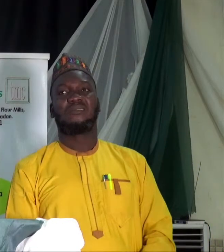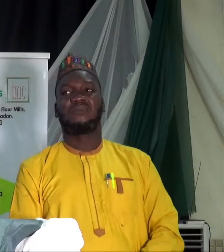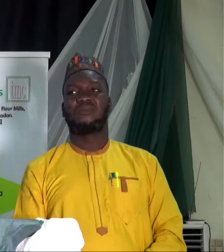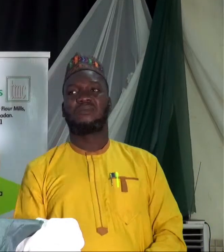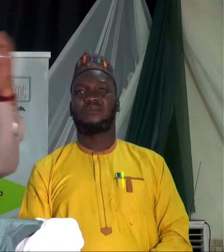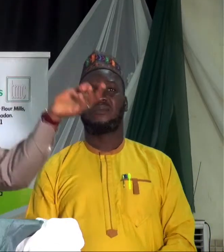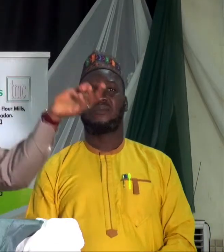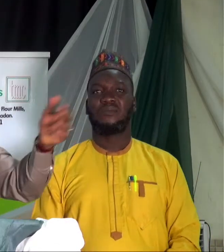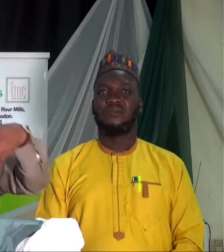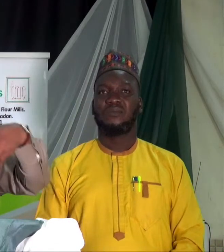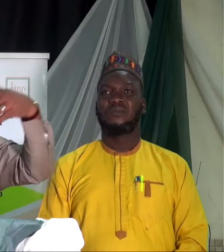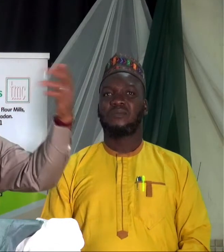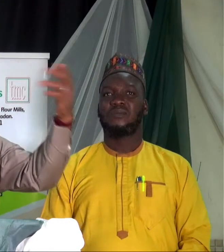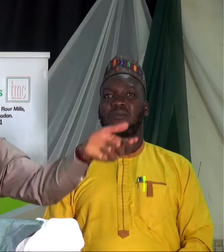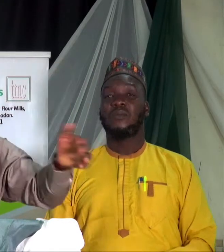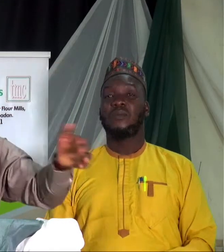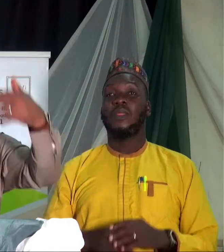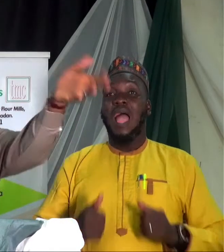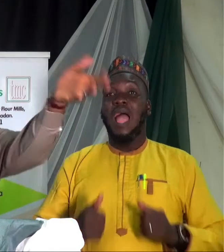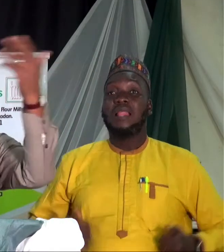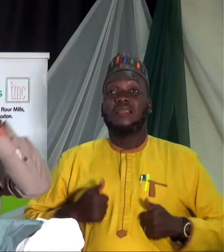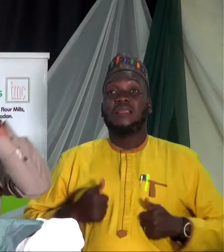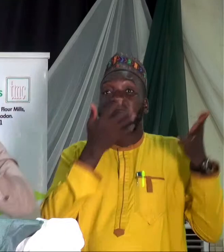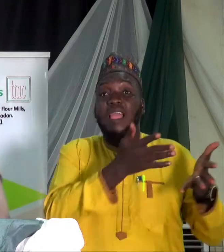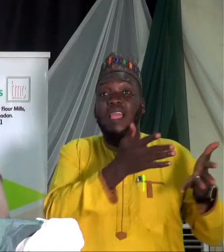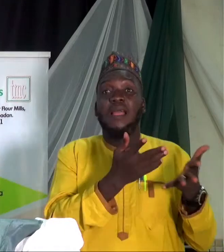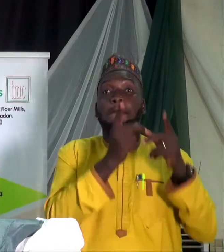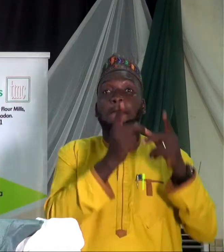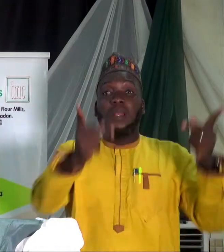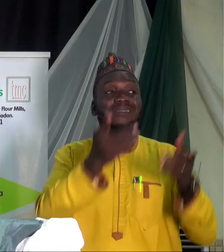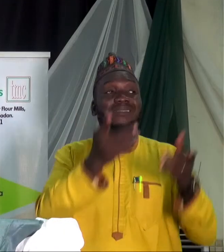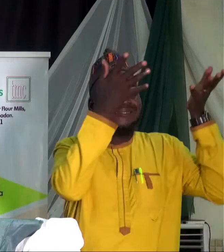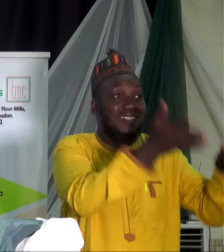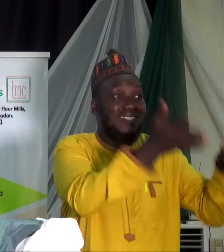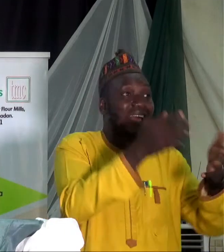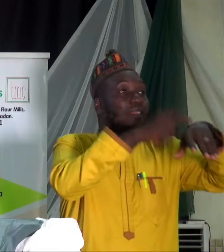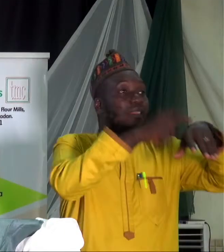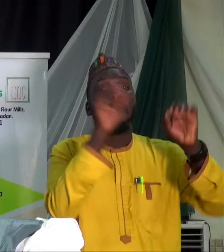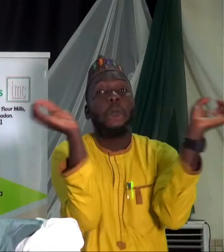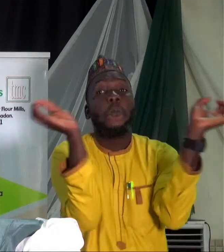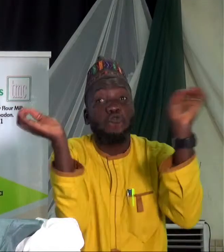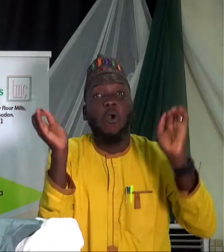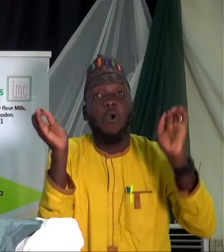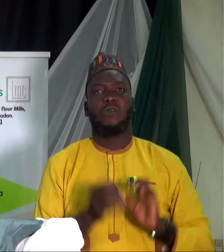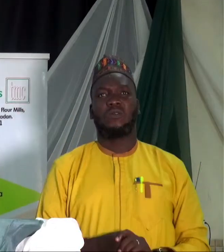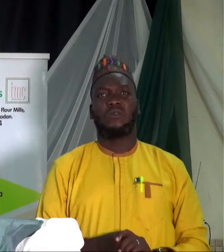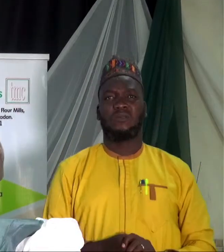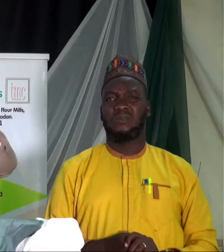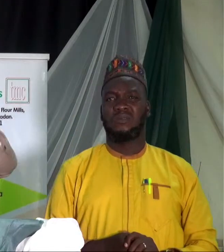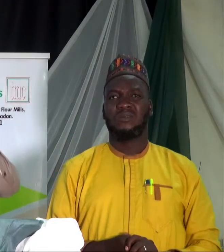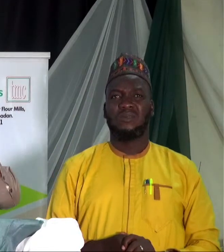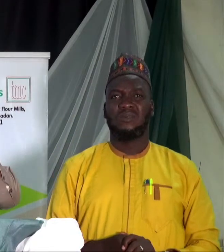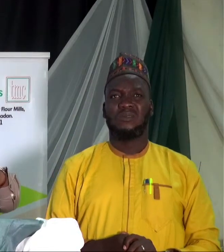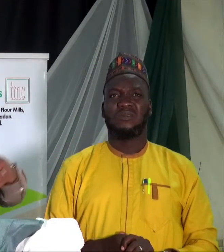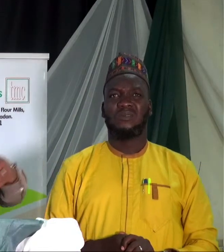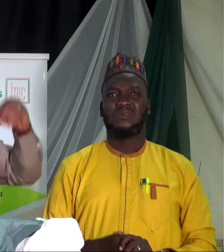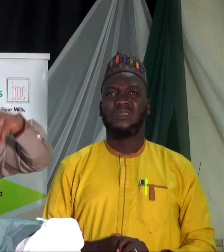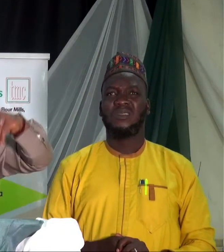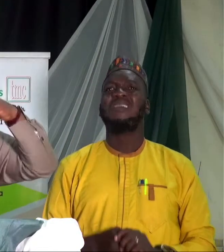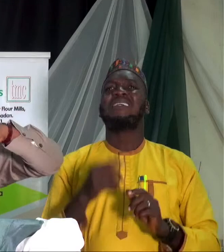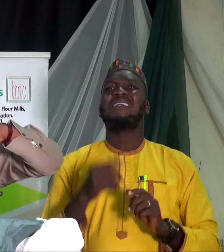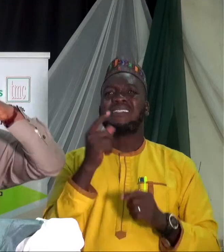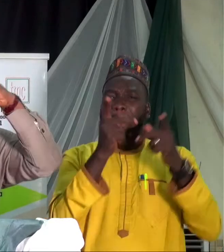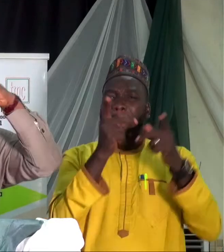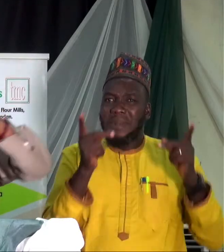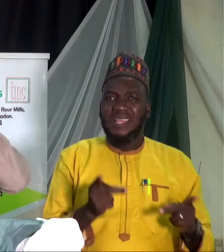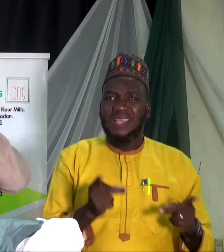venue wa nbe date wa nbe ko ni time so invariably o bi pe ta ba pe jo ke se tolo wi ta na bi